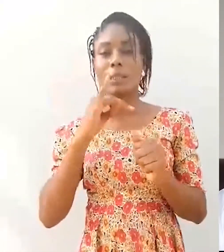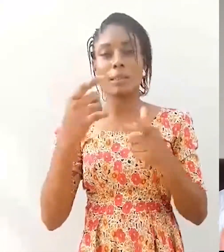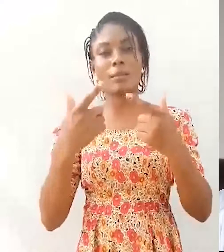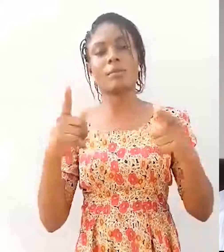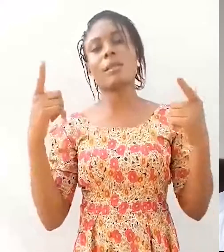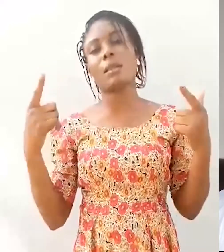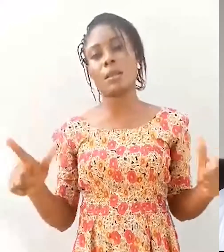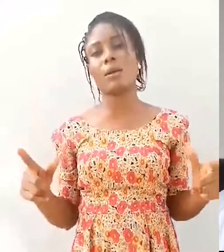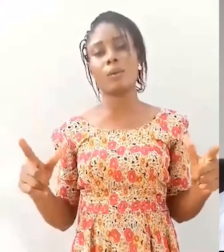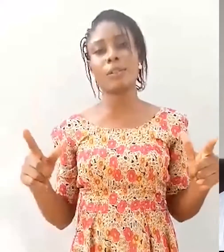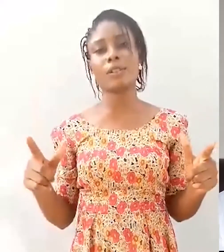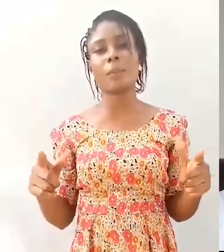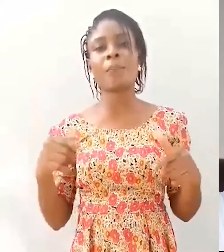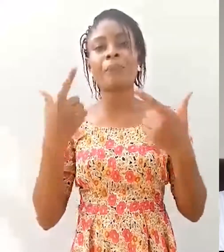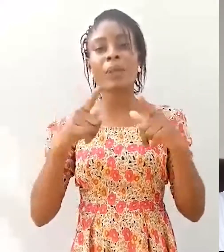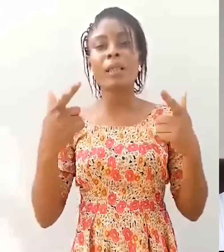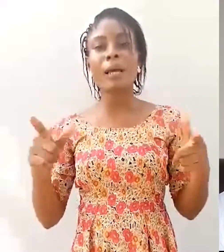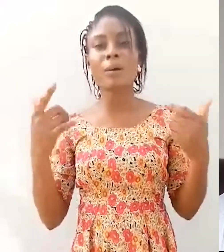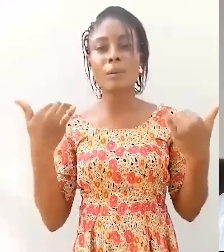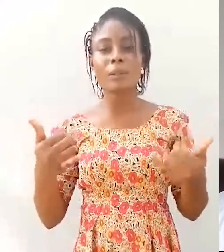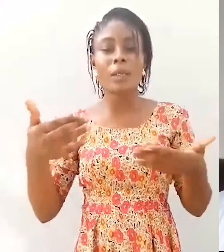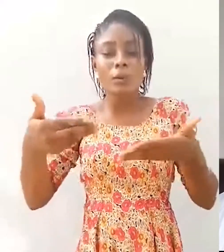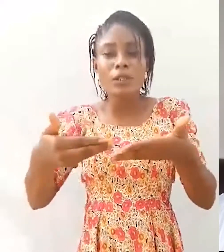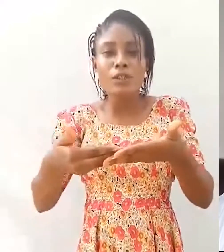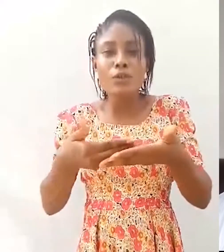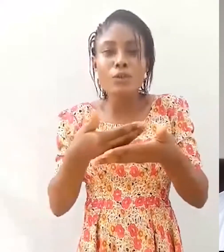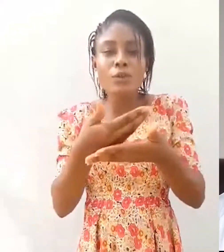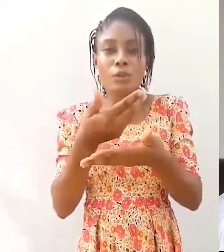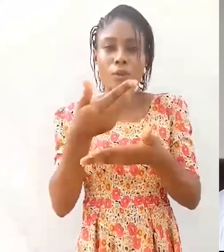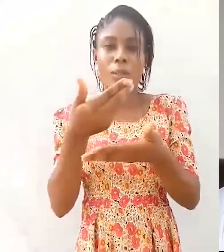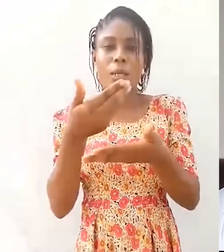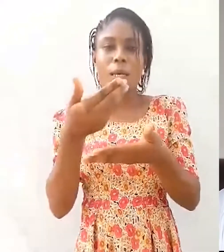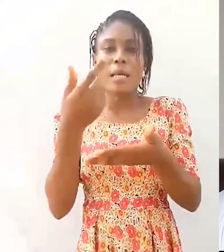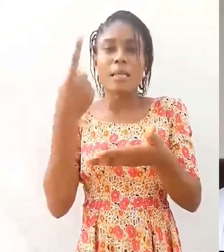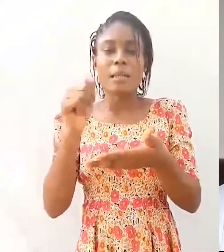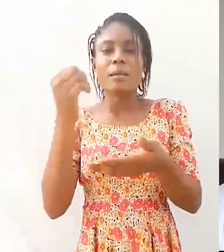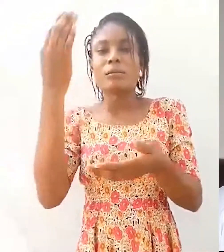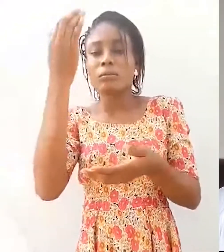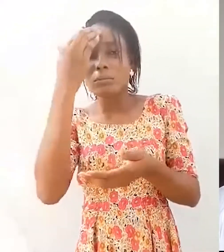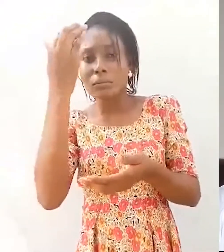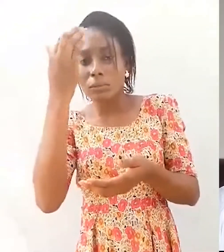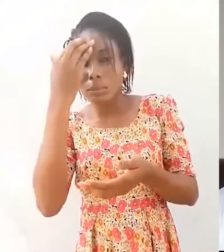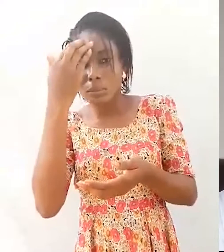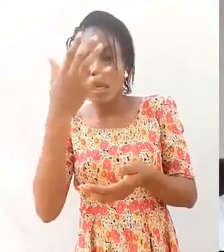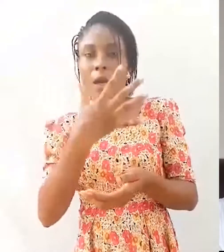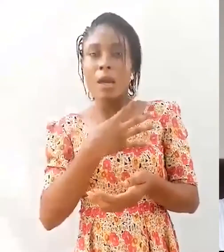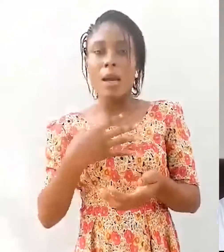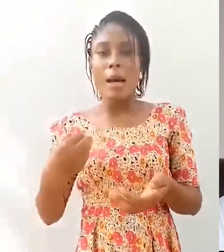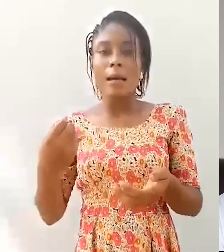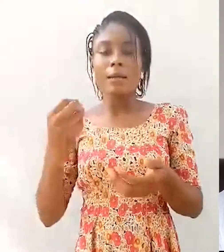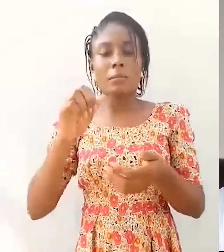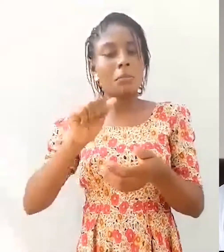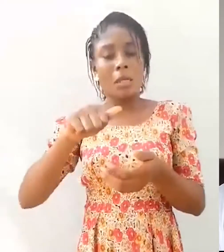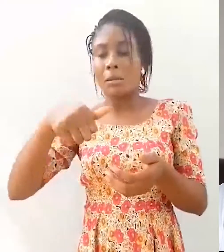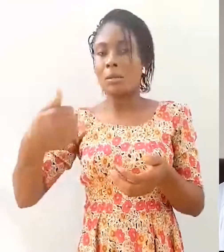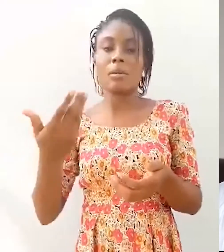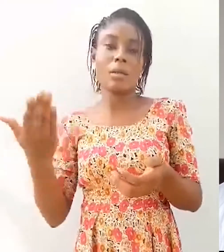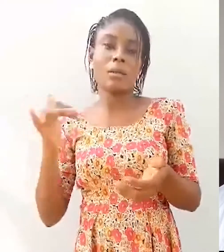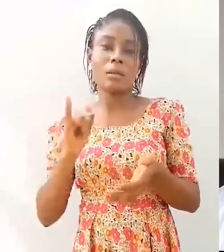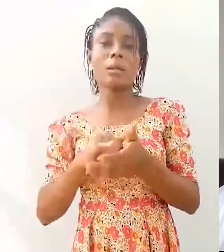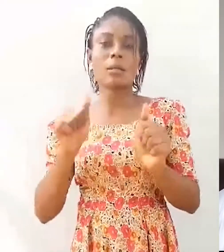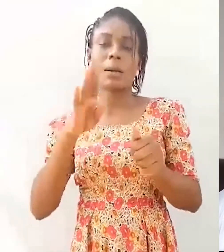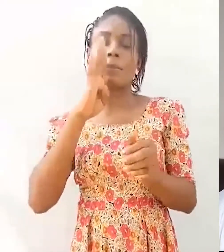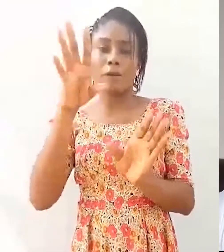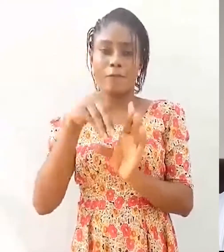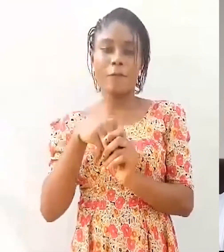Linguistic now introduces the cognitive and maybe any other thing that could be involved.